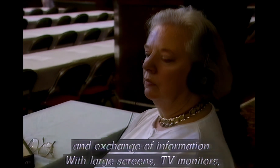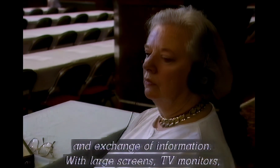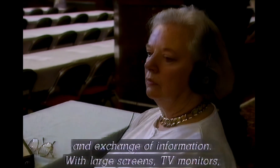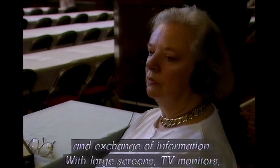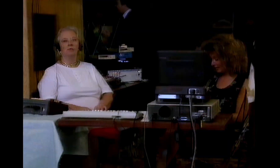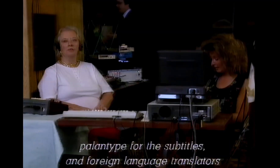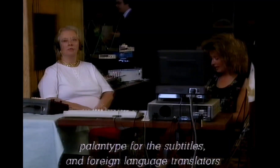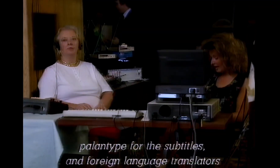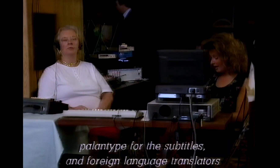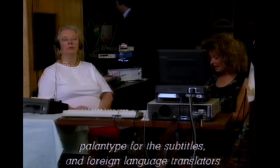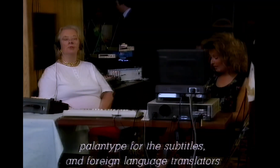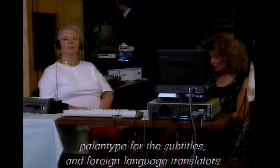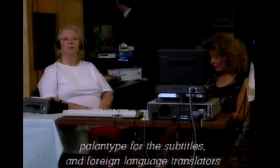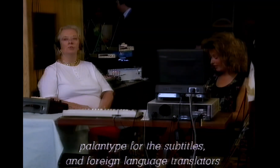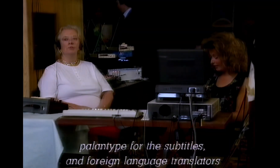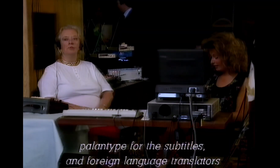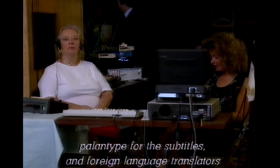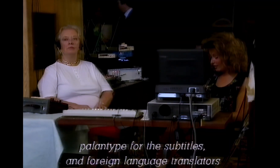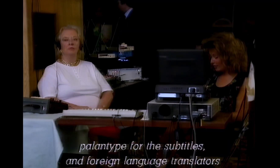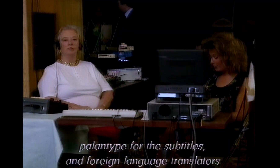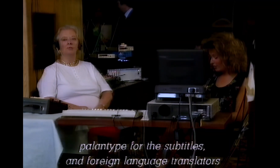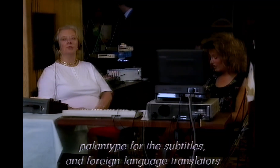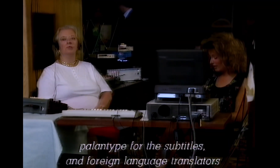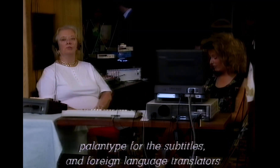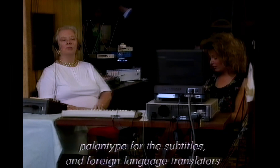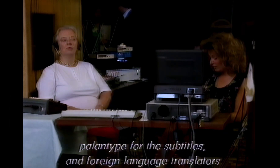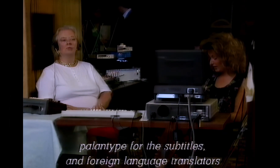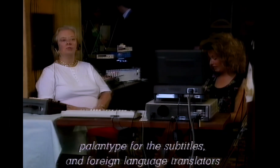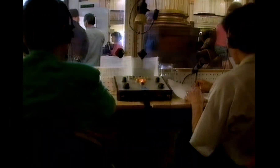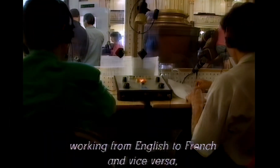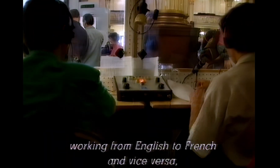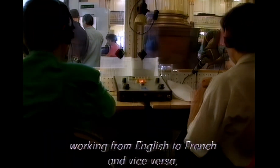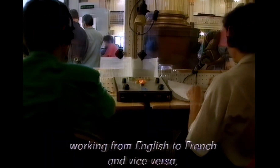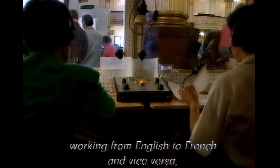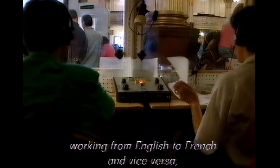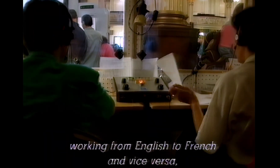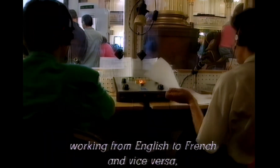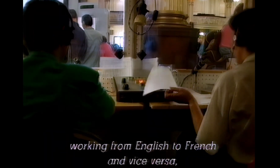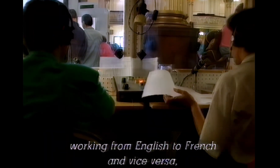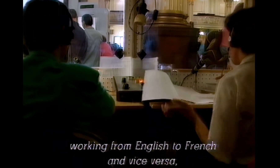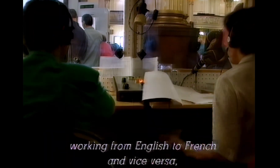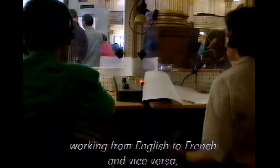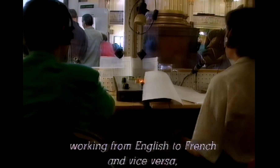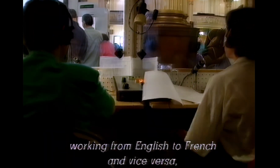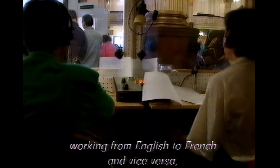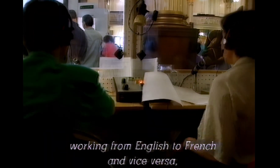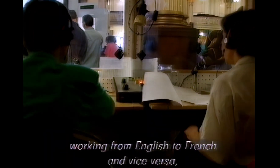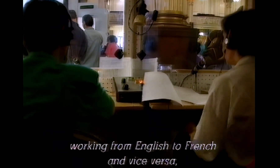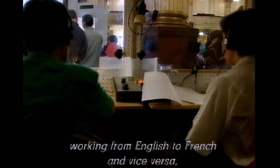monitors, Palantype for the subtitles, and foreign language translators working from English to French and vice versa. Everyone was able